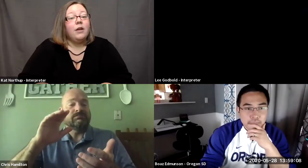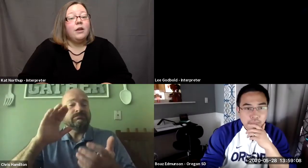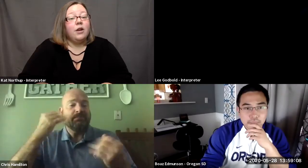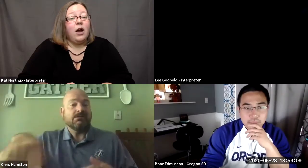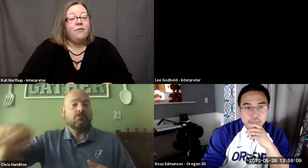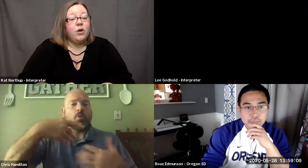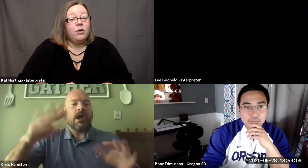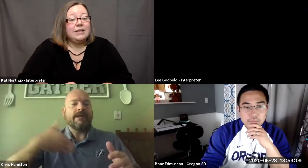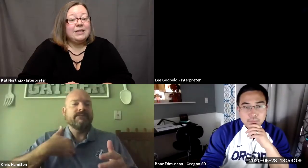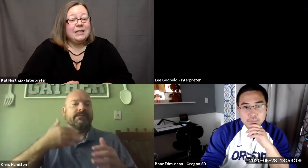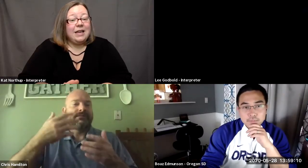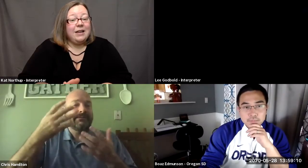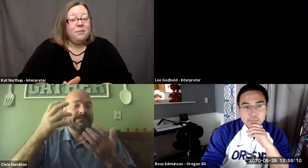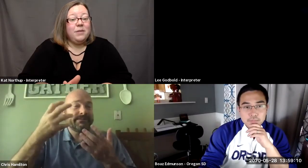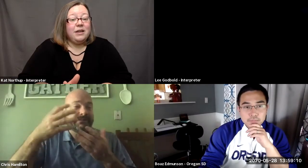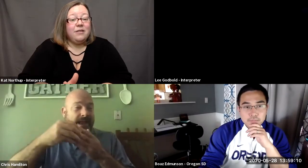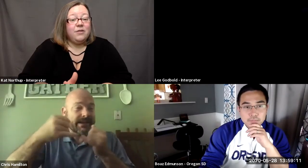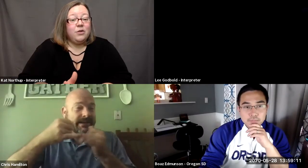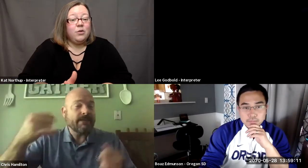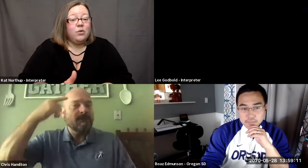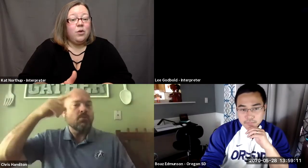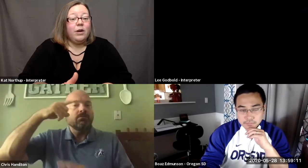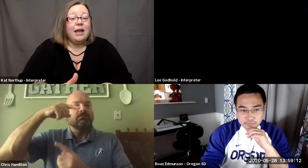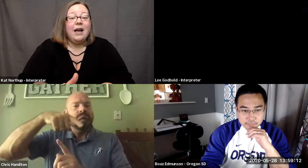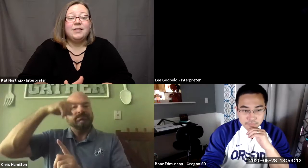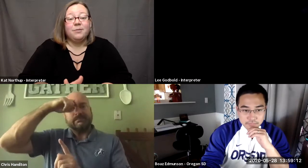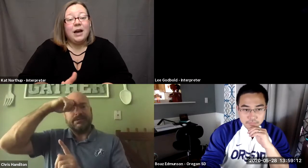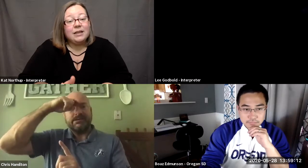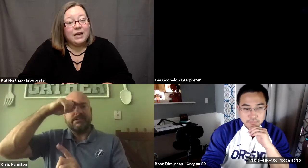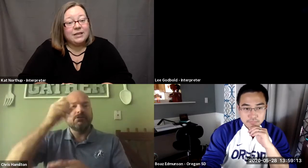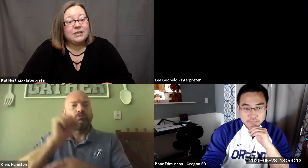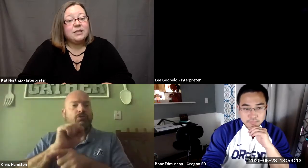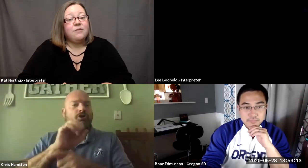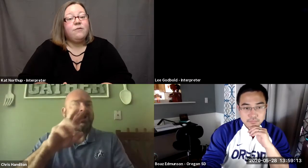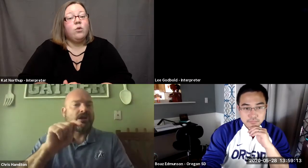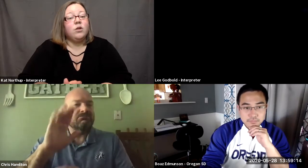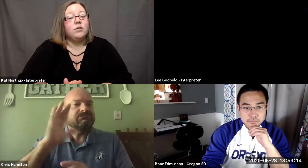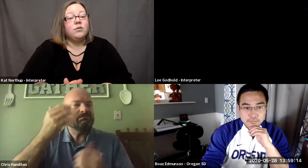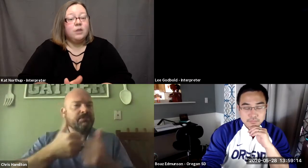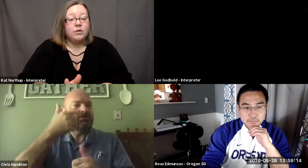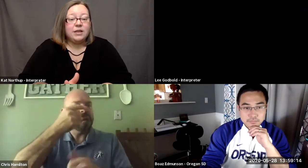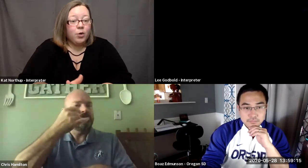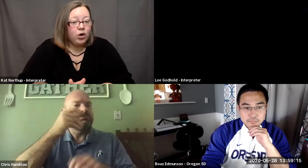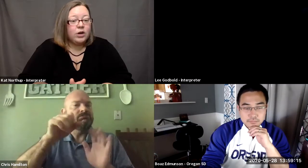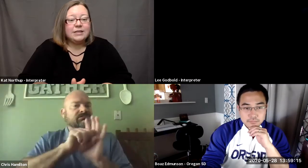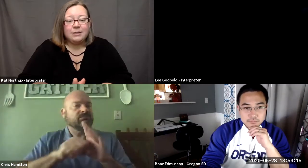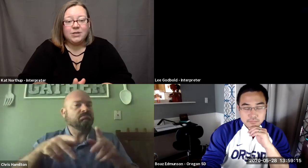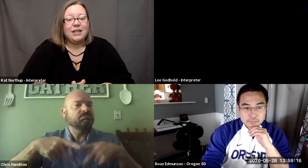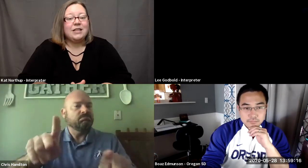You know, I've noticed that many of you already have some guidelines for, you know, summer, and it seems like that's